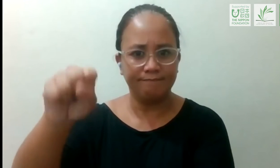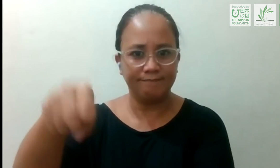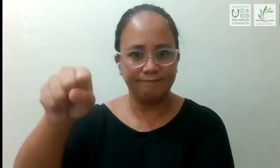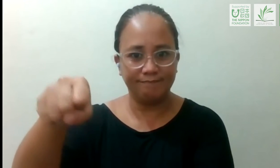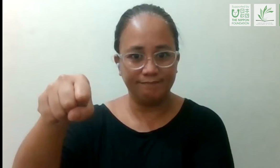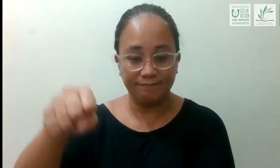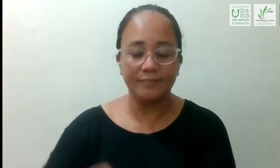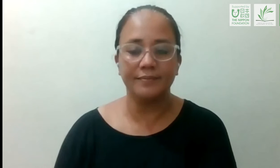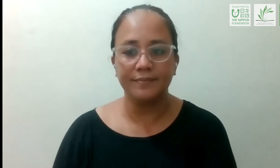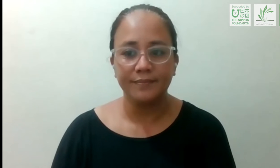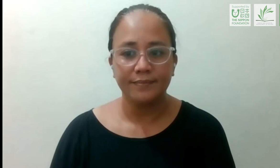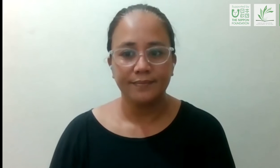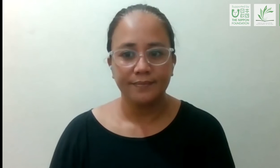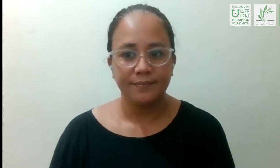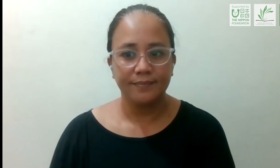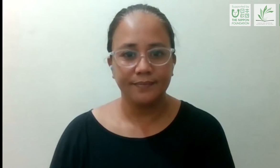Usually